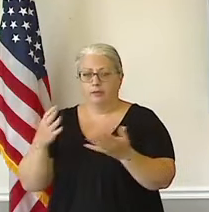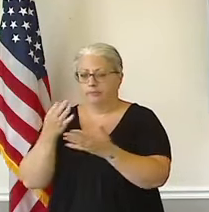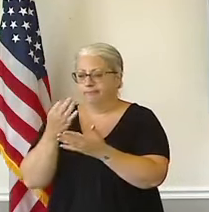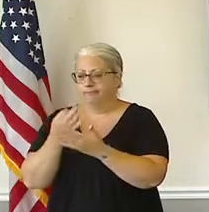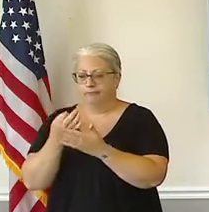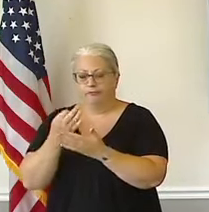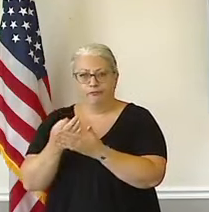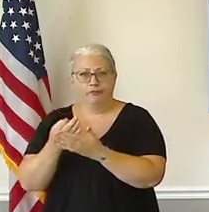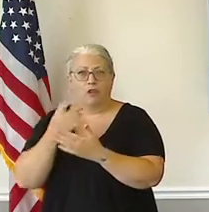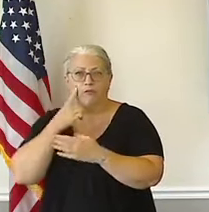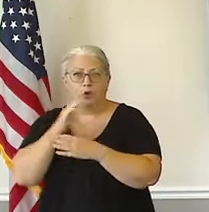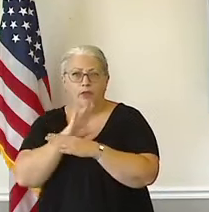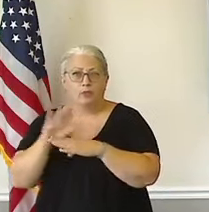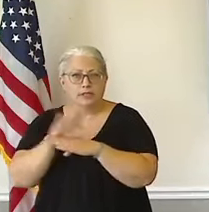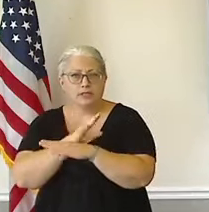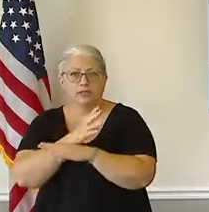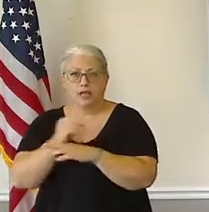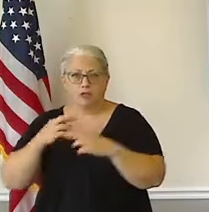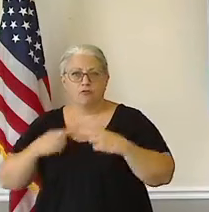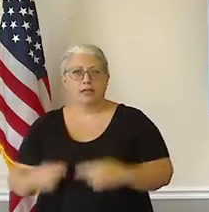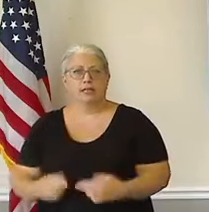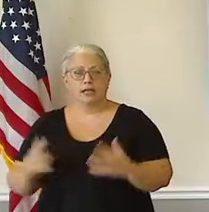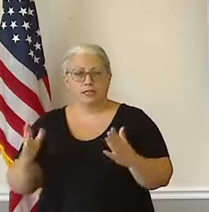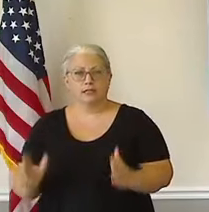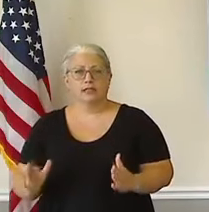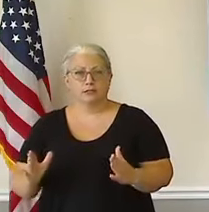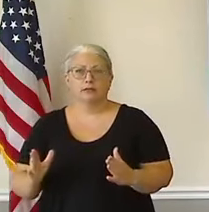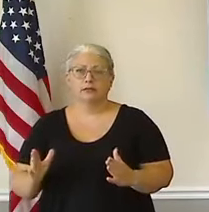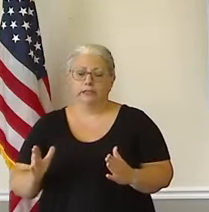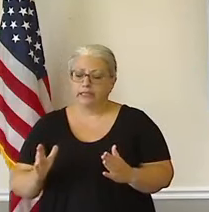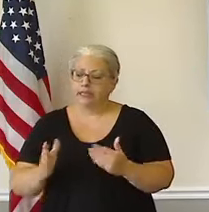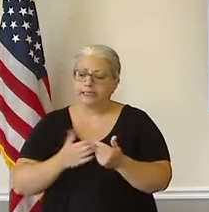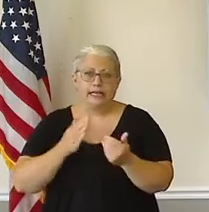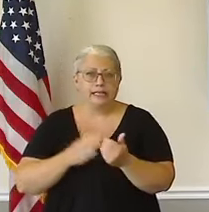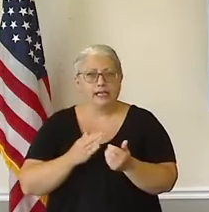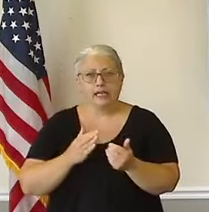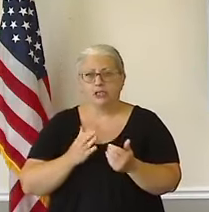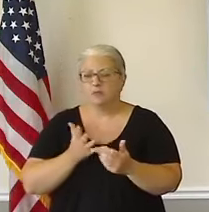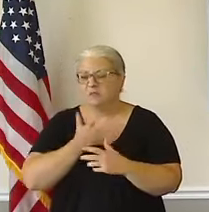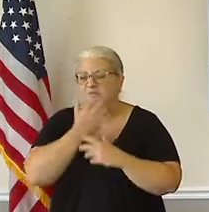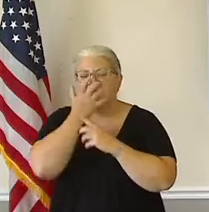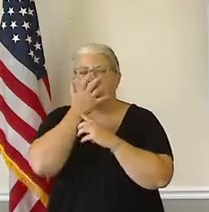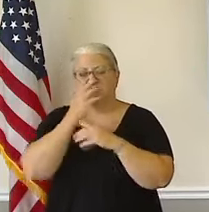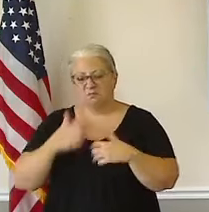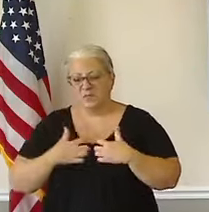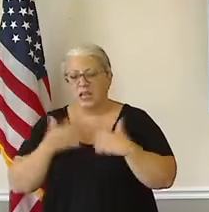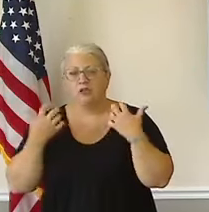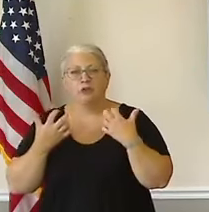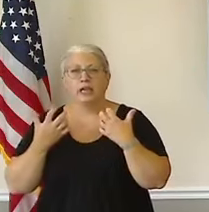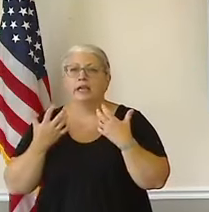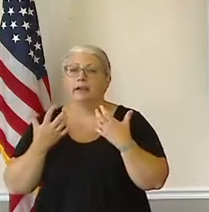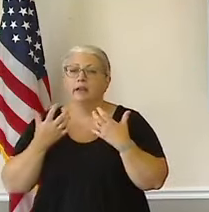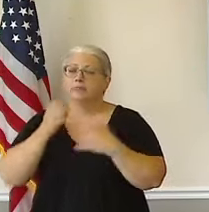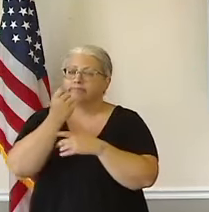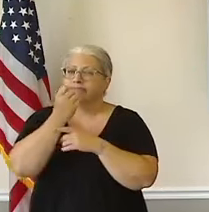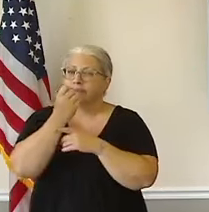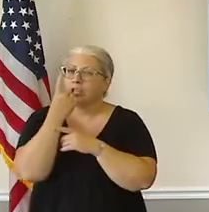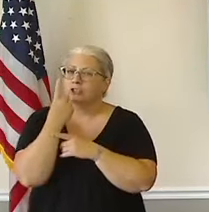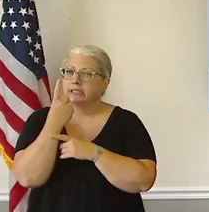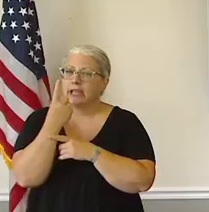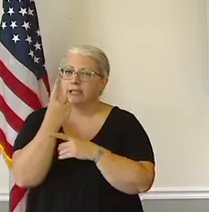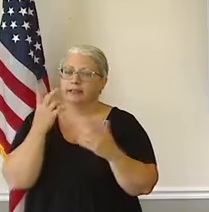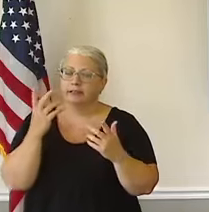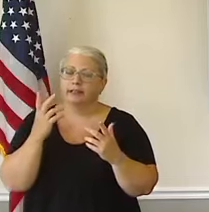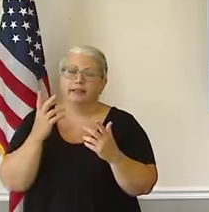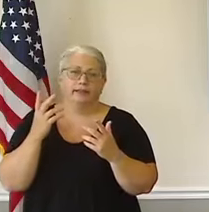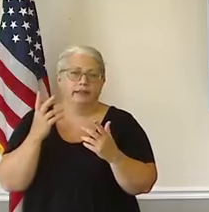challenges on businesses and on residents, and it is easy to be angry, and I get that. I really do. I understand how easy it is to sort of fall back into